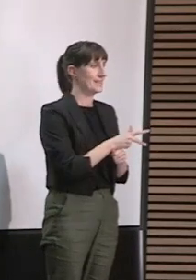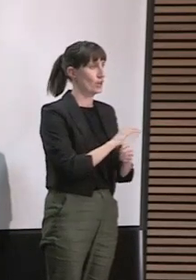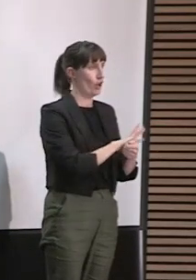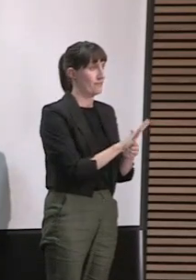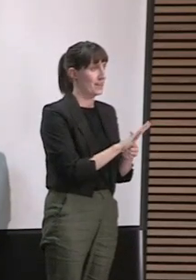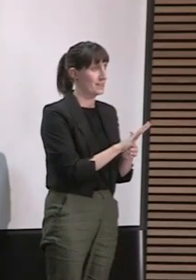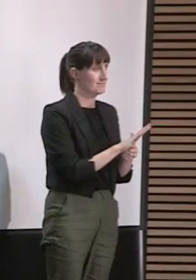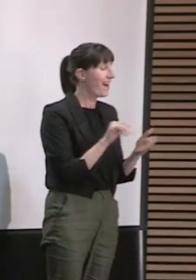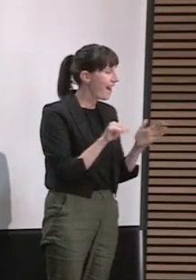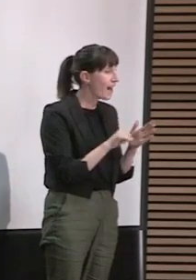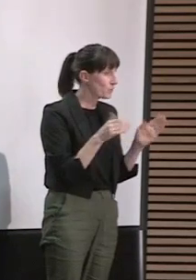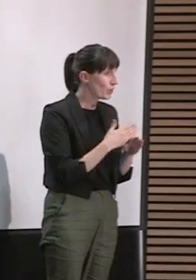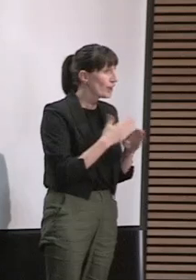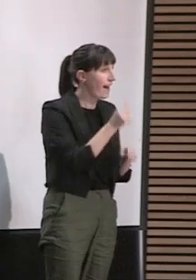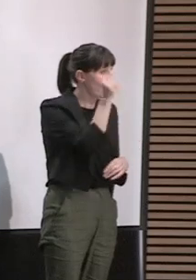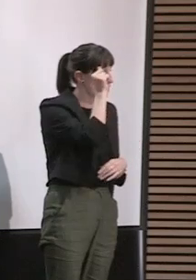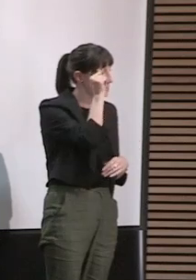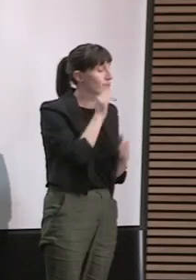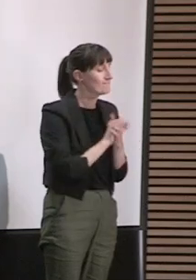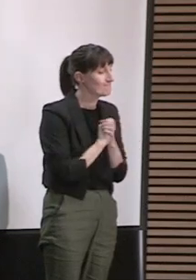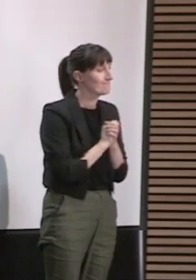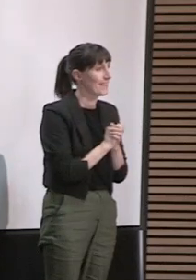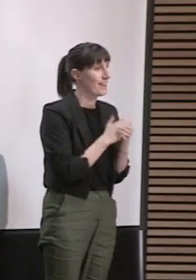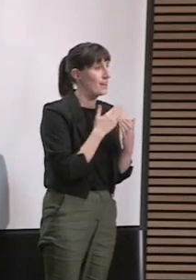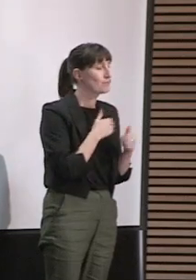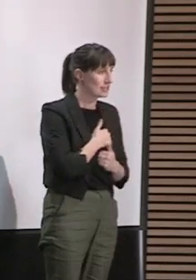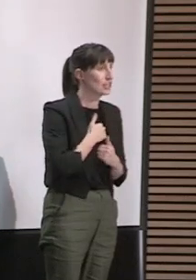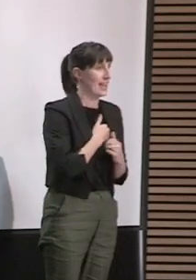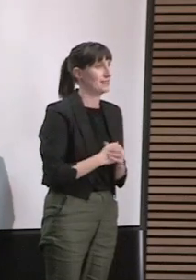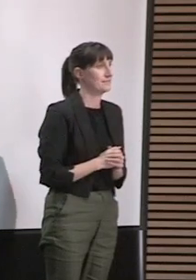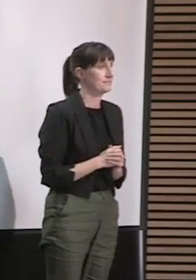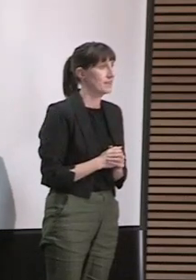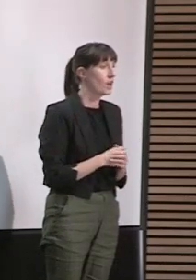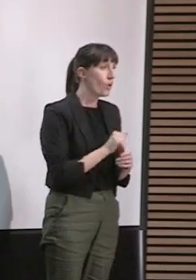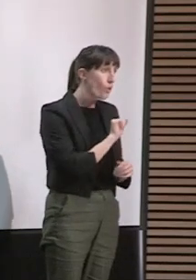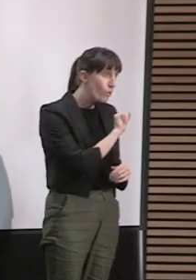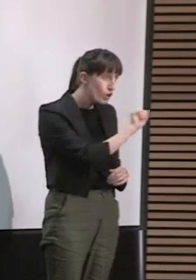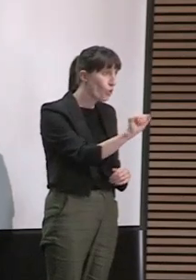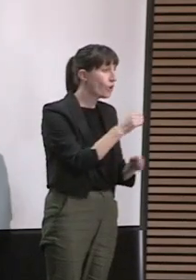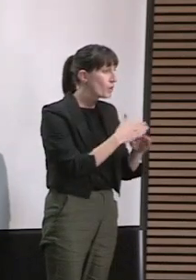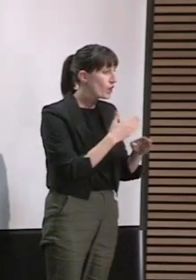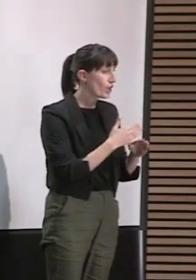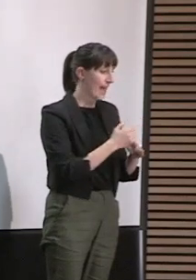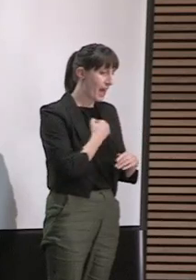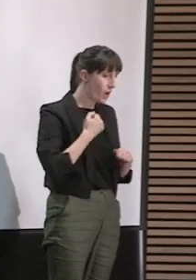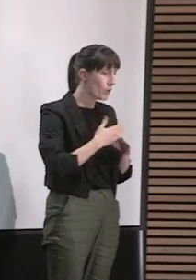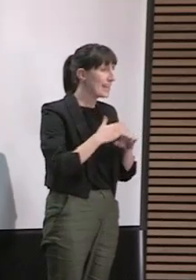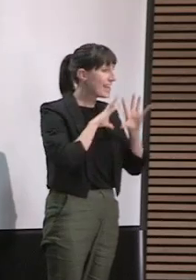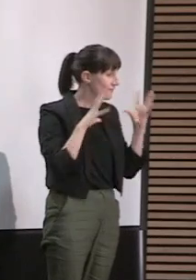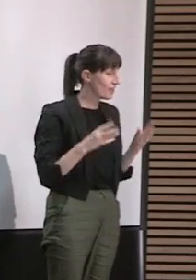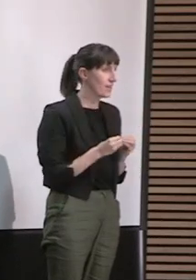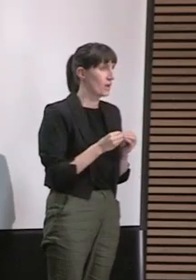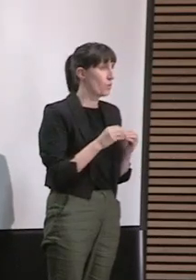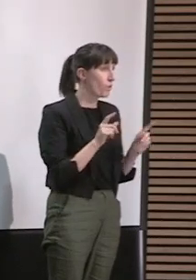hugely appreciated. Please know that everything that we are all doing, and we're doing everything that we can, is focused